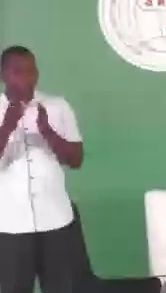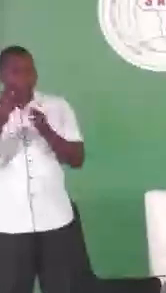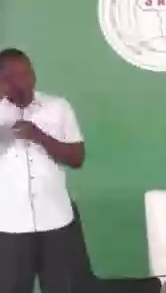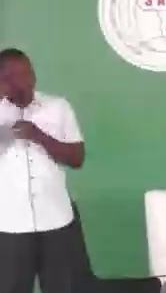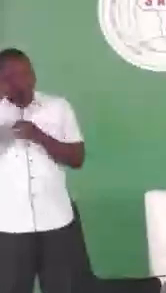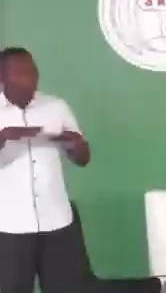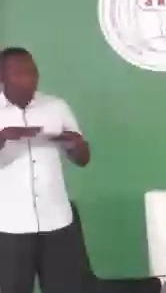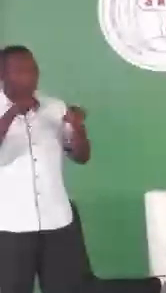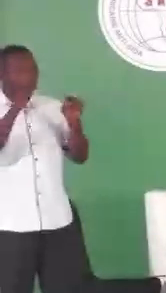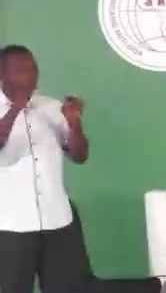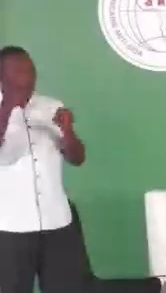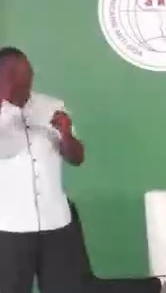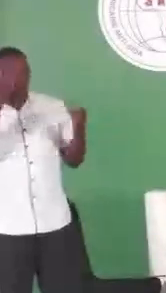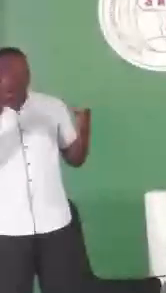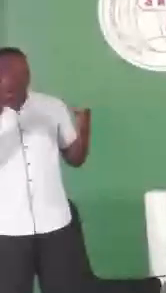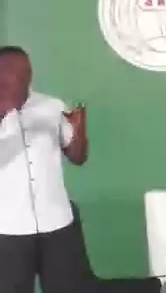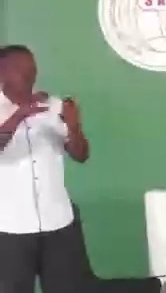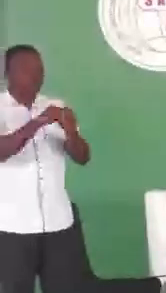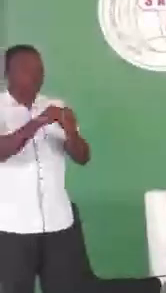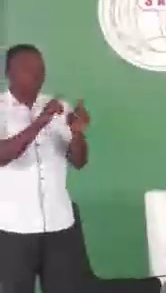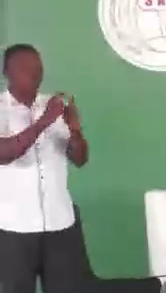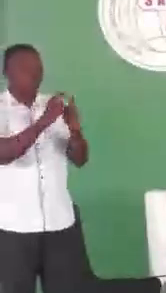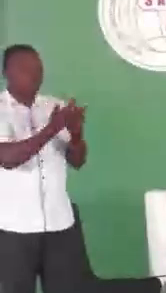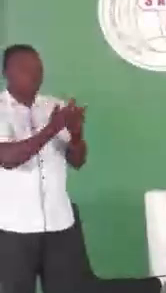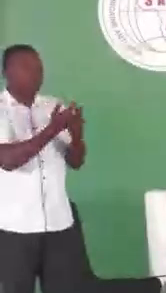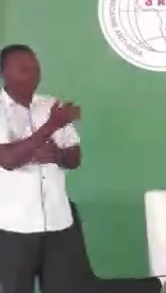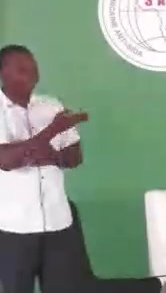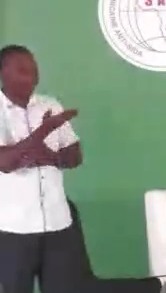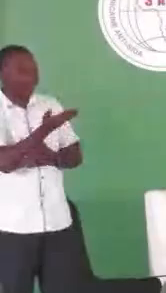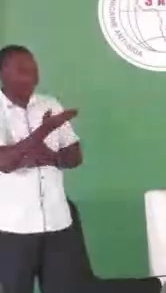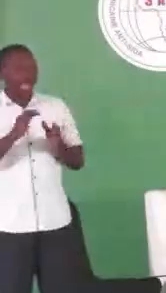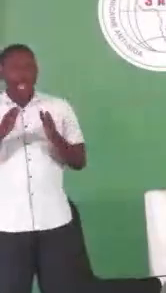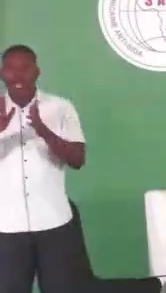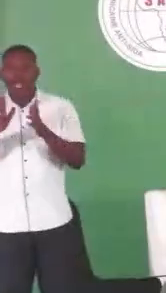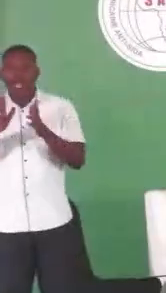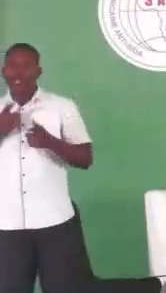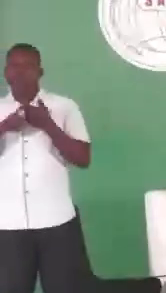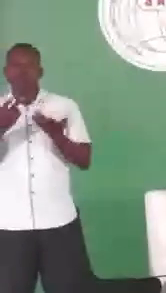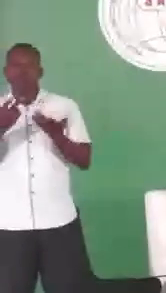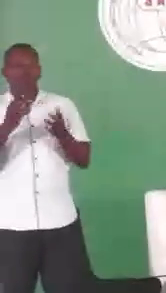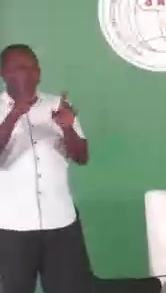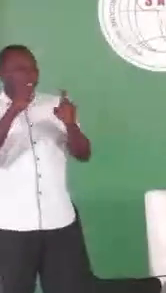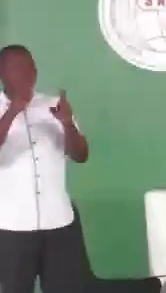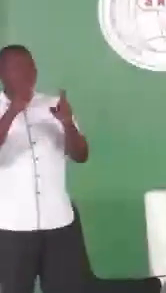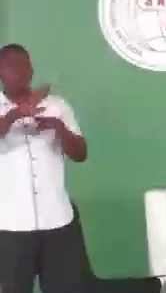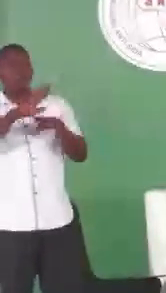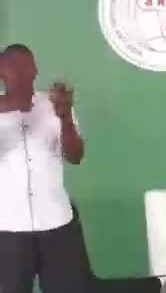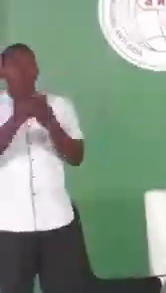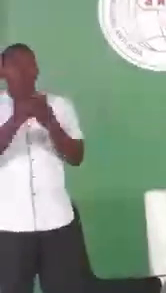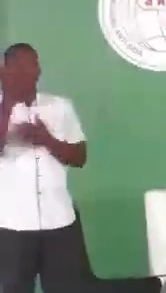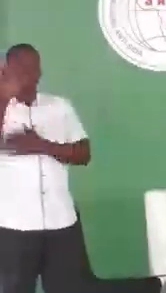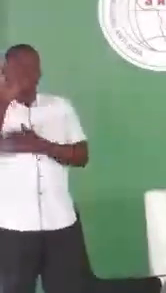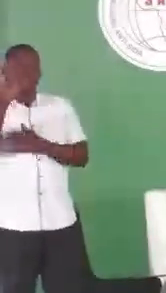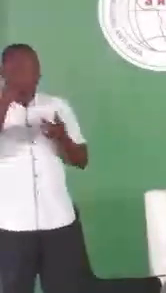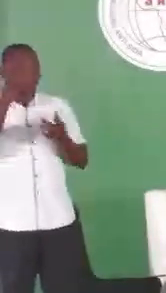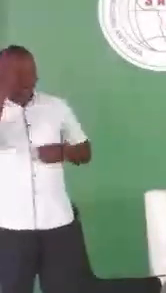combo kit that will allow us to test all three diseases with one prick. So that's one of the